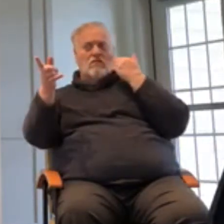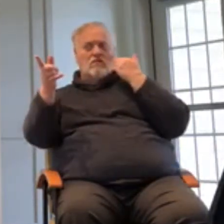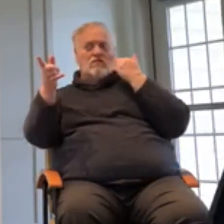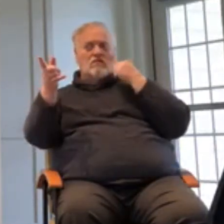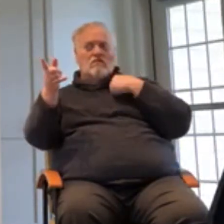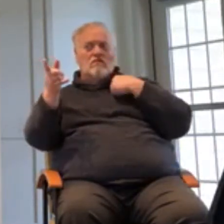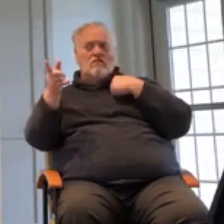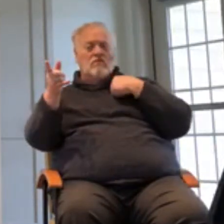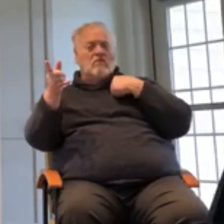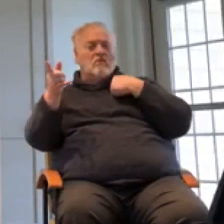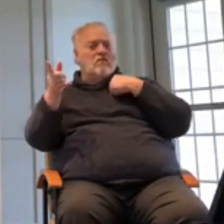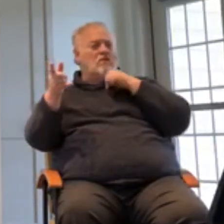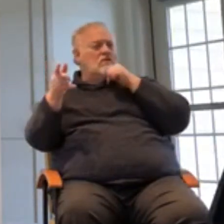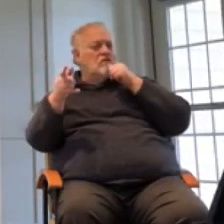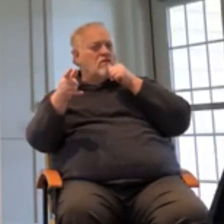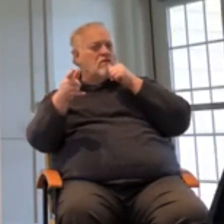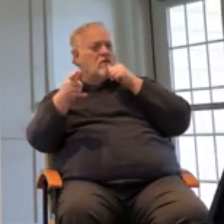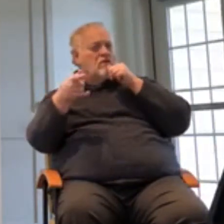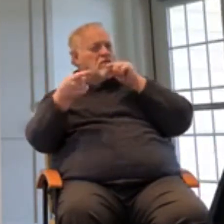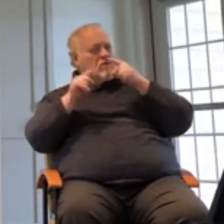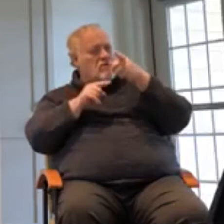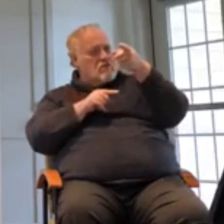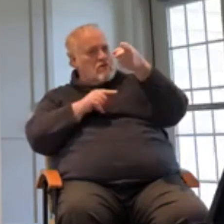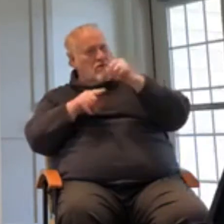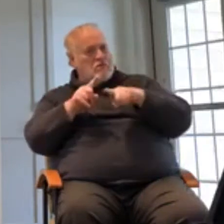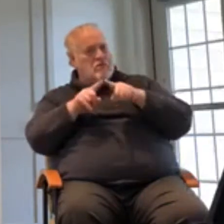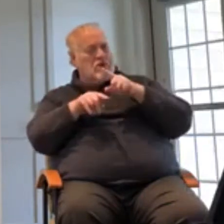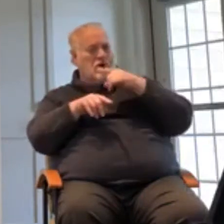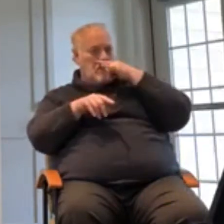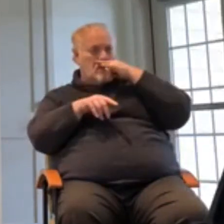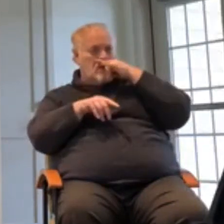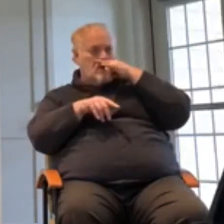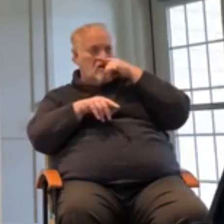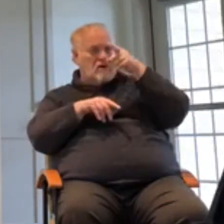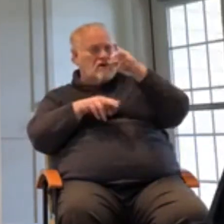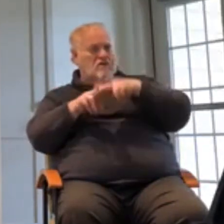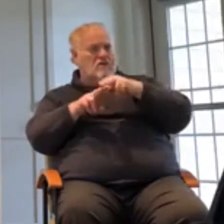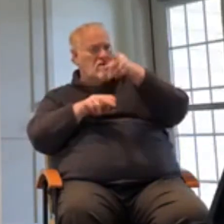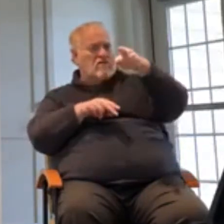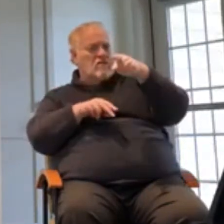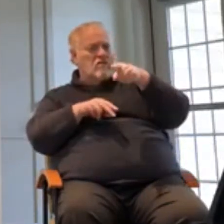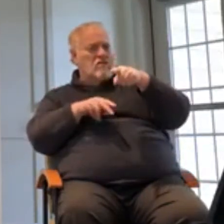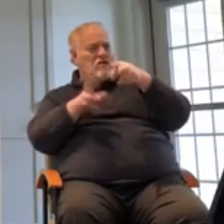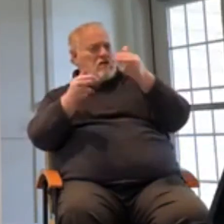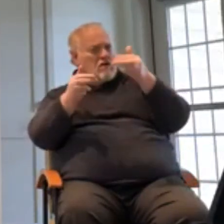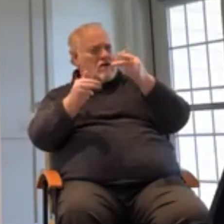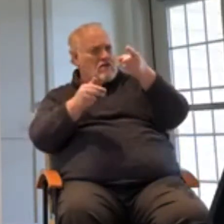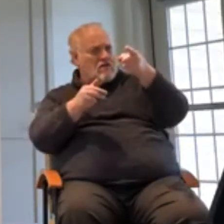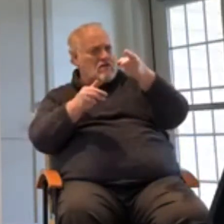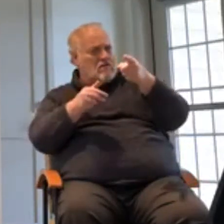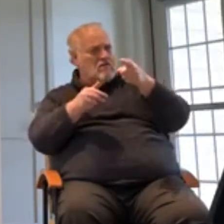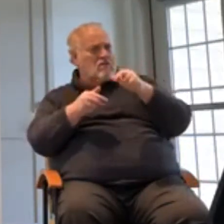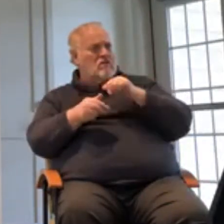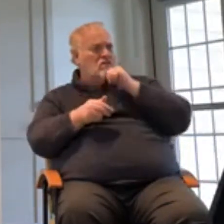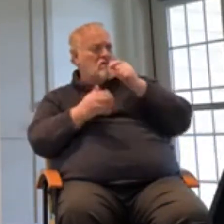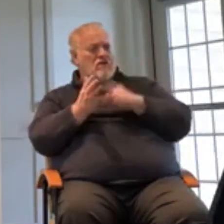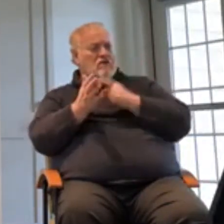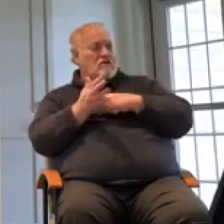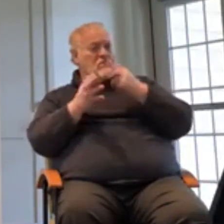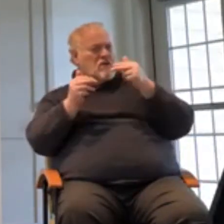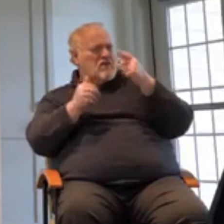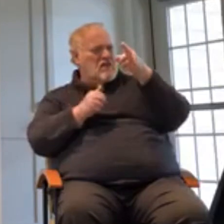I mean no harm, but you know, the kids sat there laughing about it. No, sir, that is not something to laugh